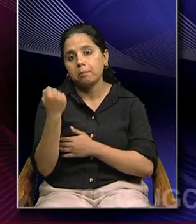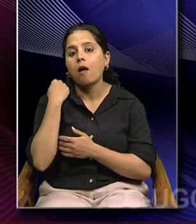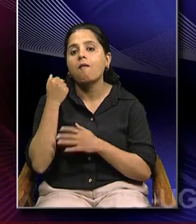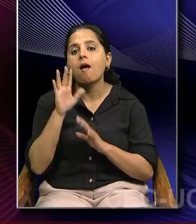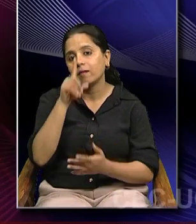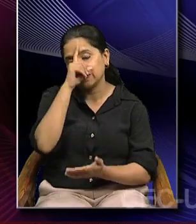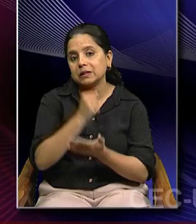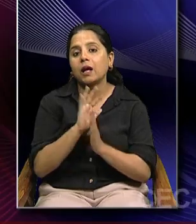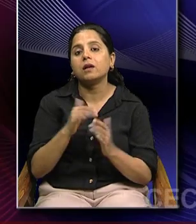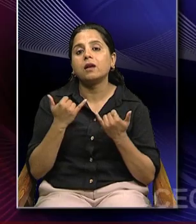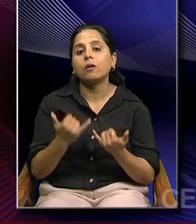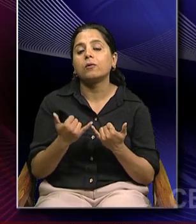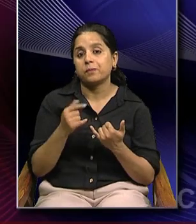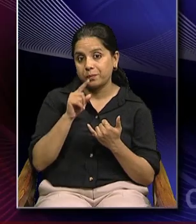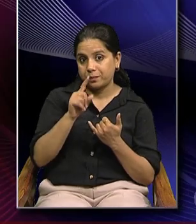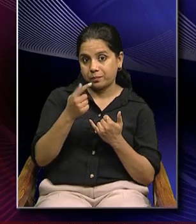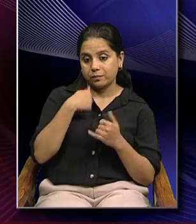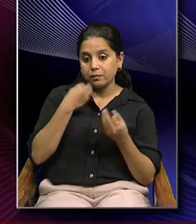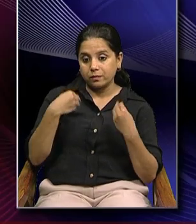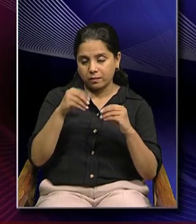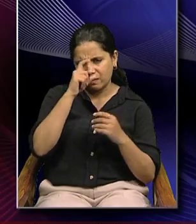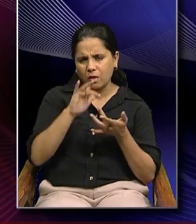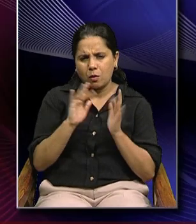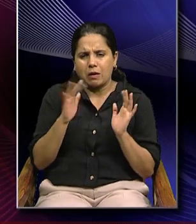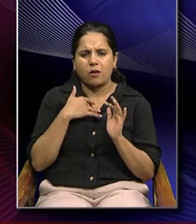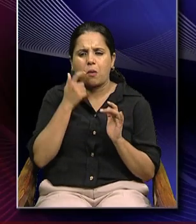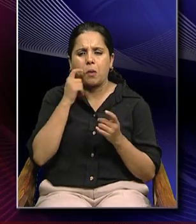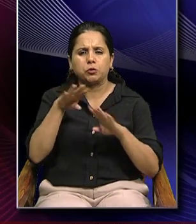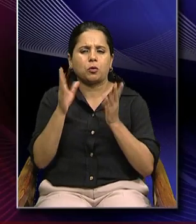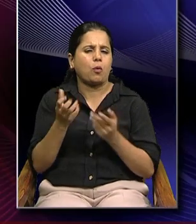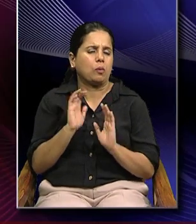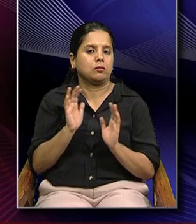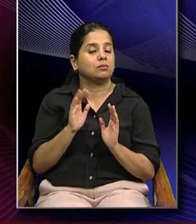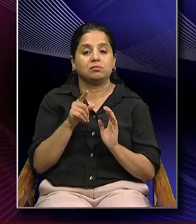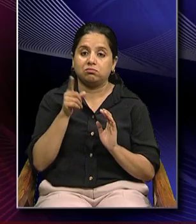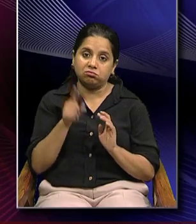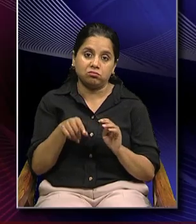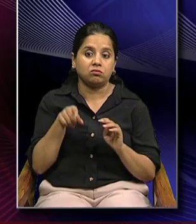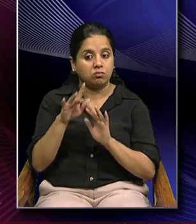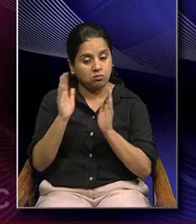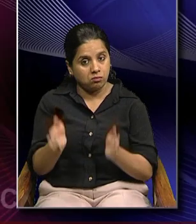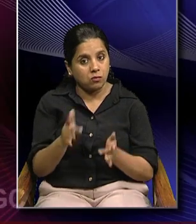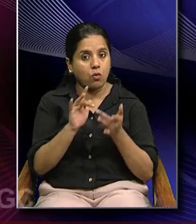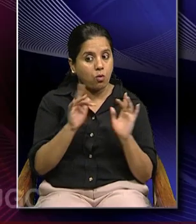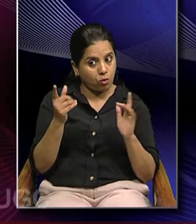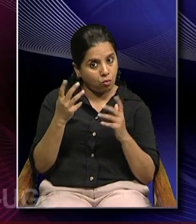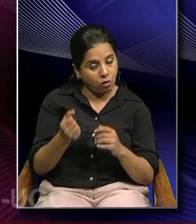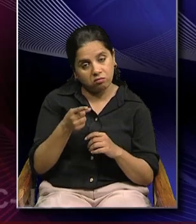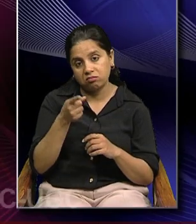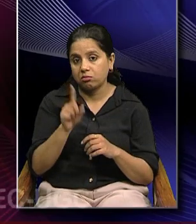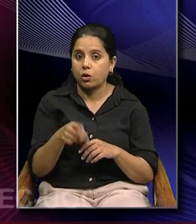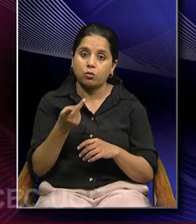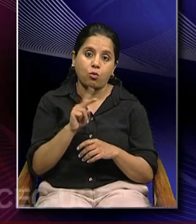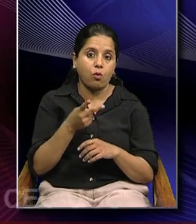only, but now that choice is resting with the customers. If they want you to be available on both